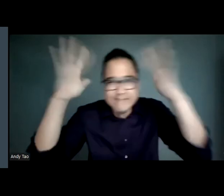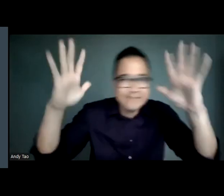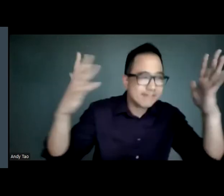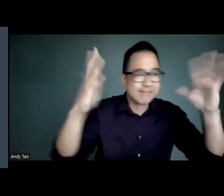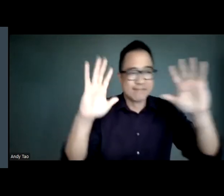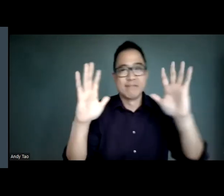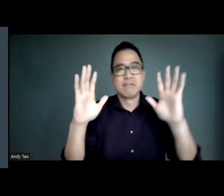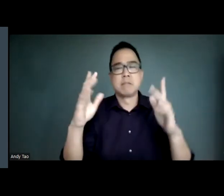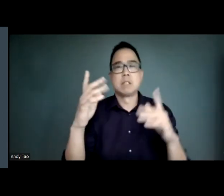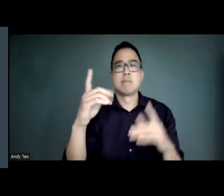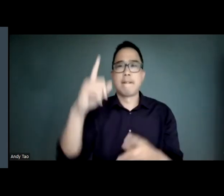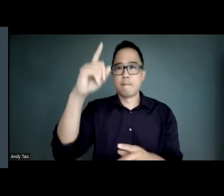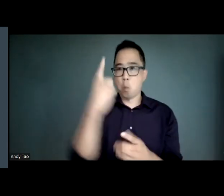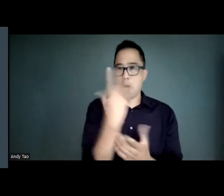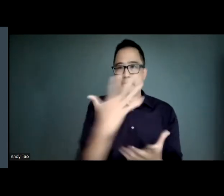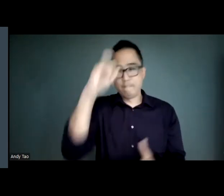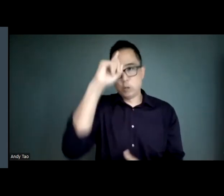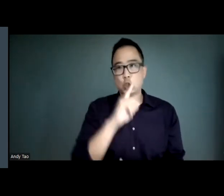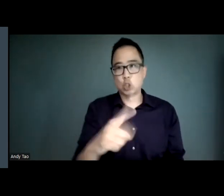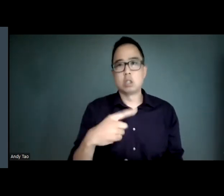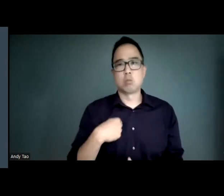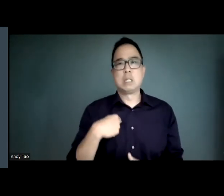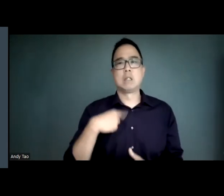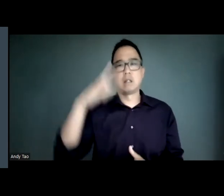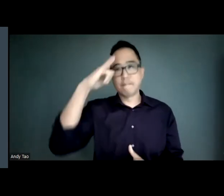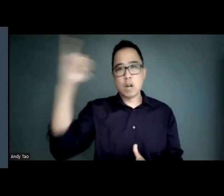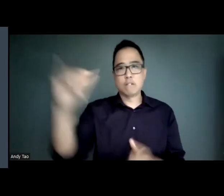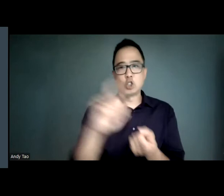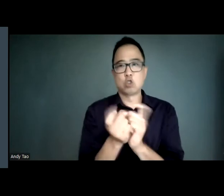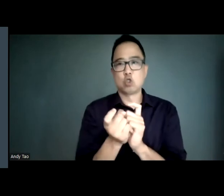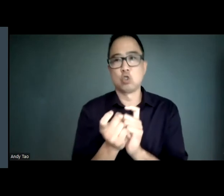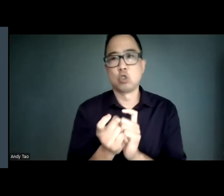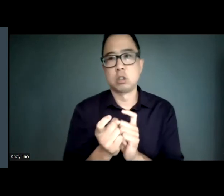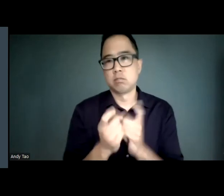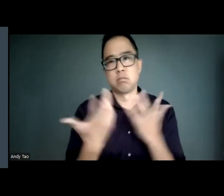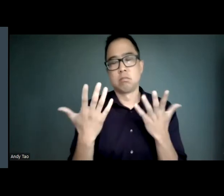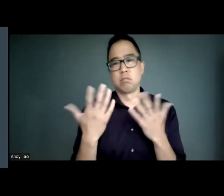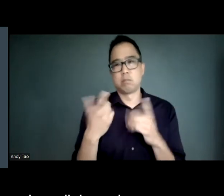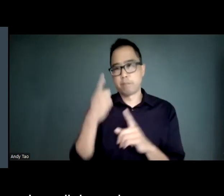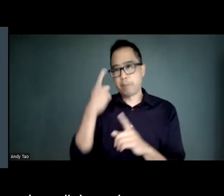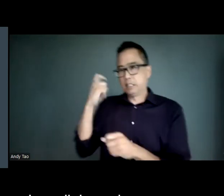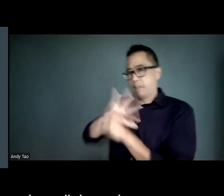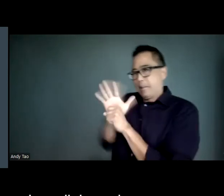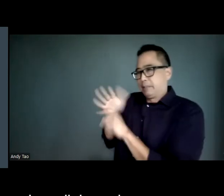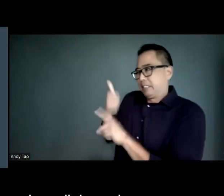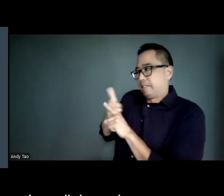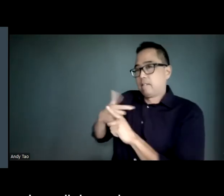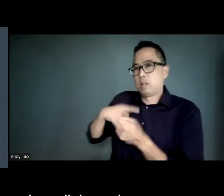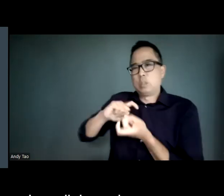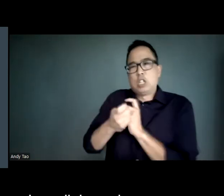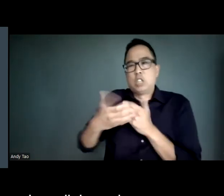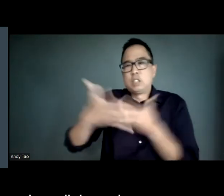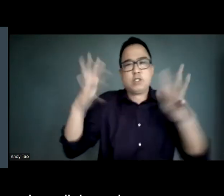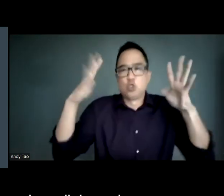It's a gray area. We don't know it exists beyond tomorrow, beyond today. But I do know that we're forever